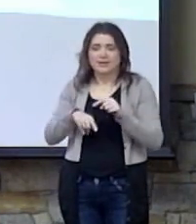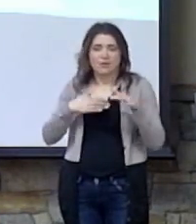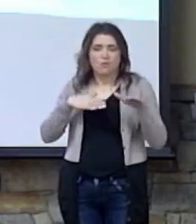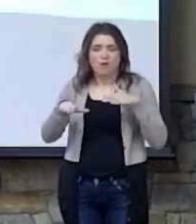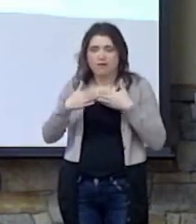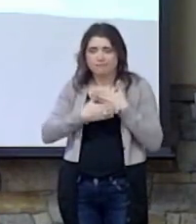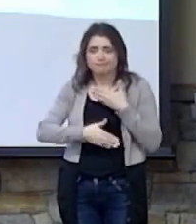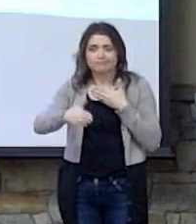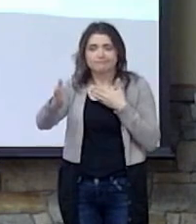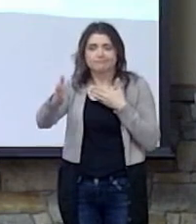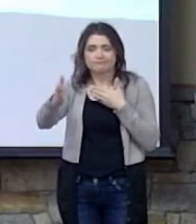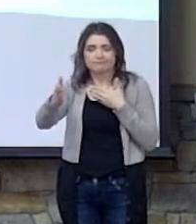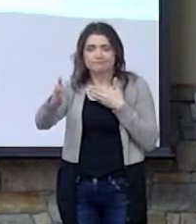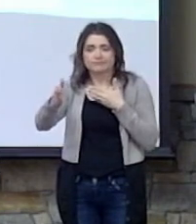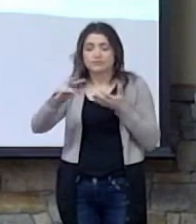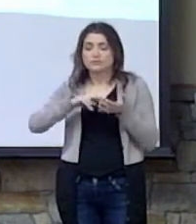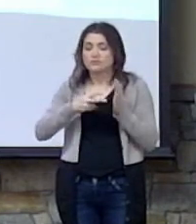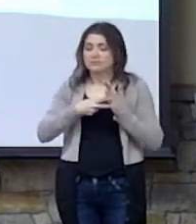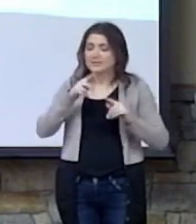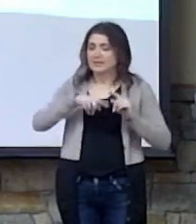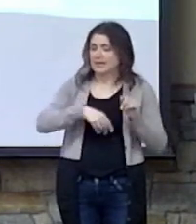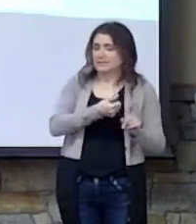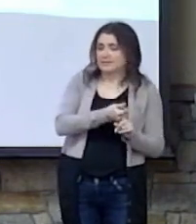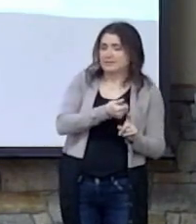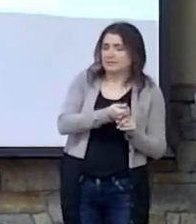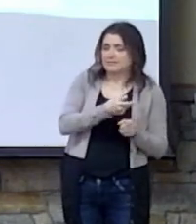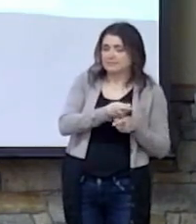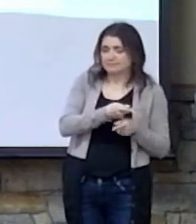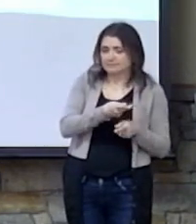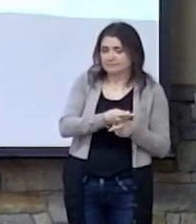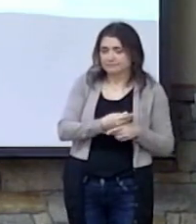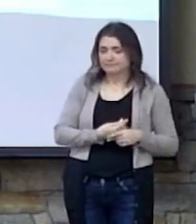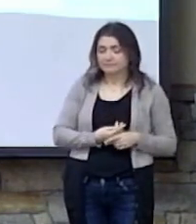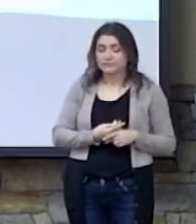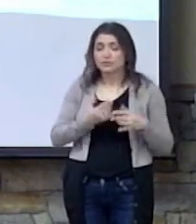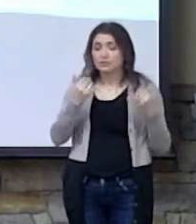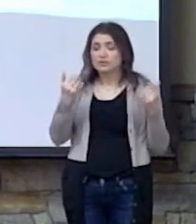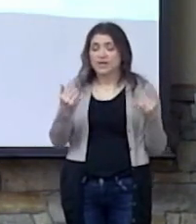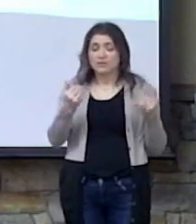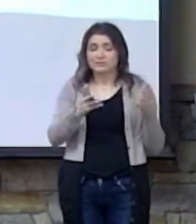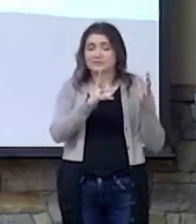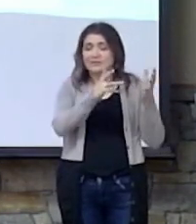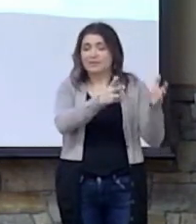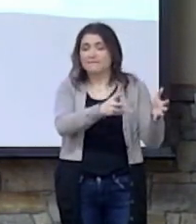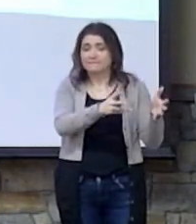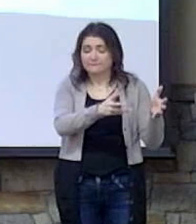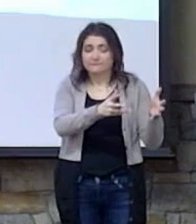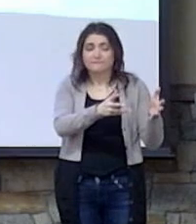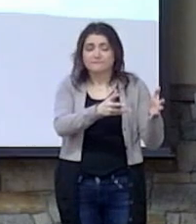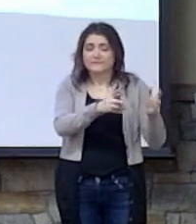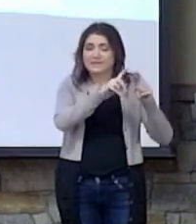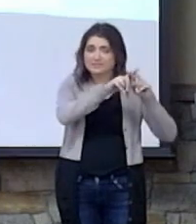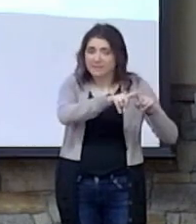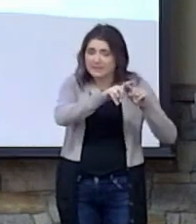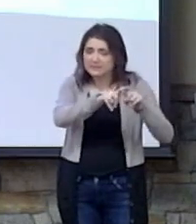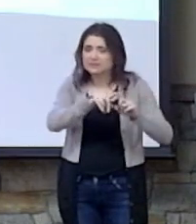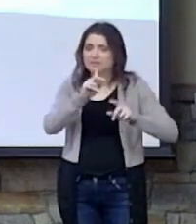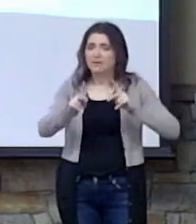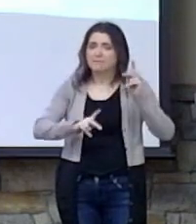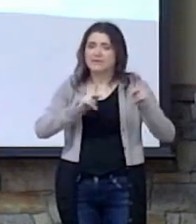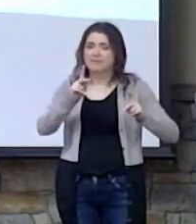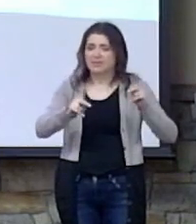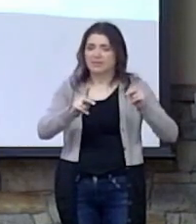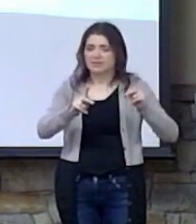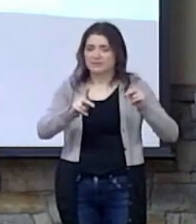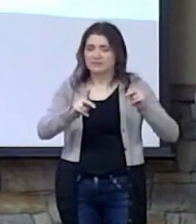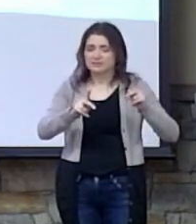see, he can't take care of himself. And he's in this desolate place dependent upon someone else, who's the next